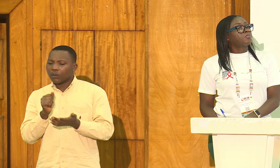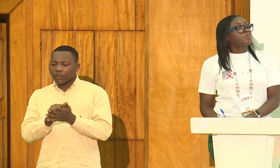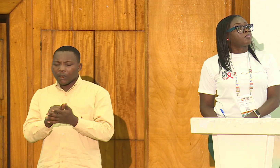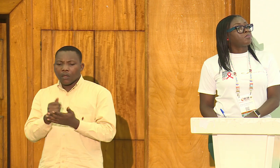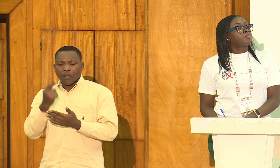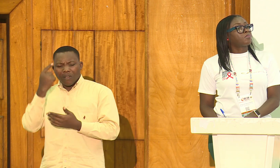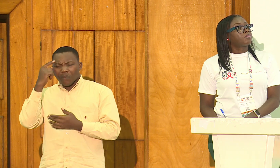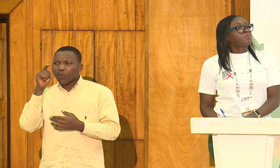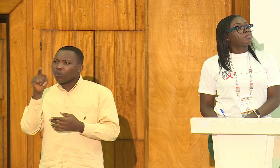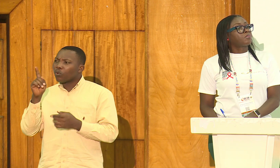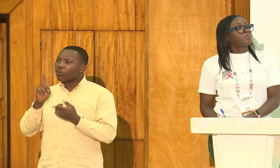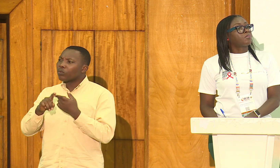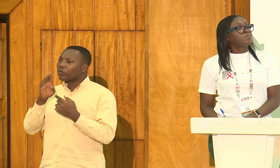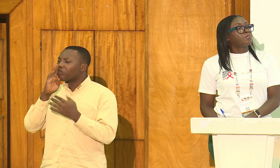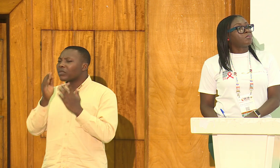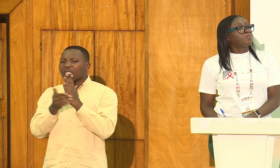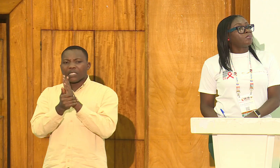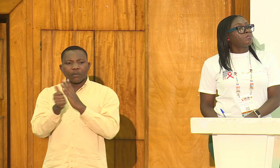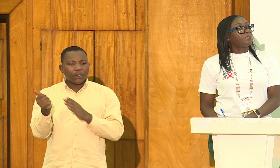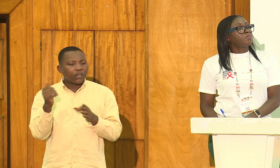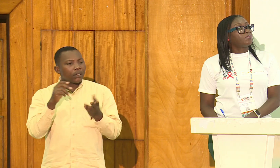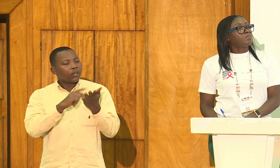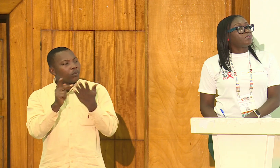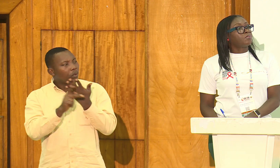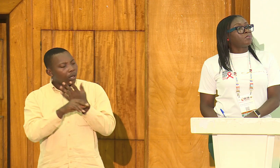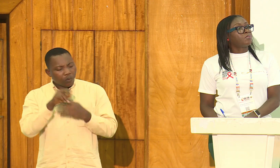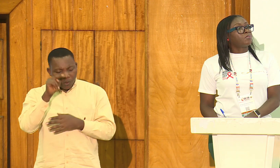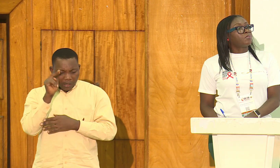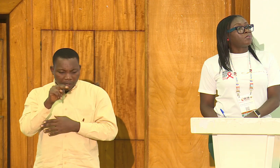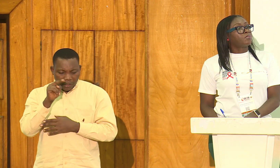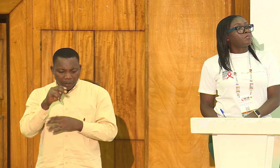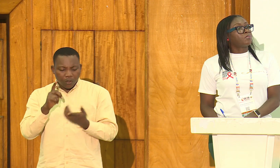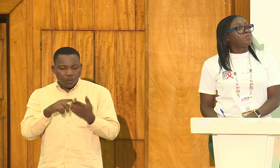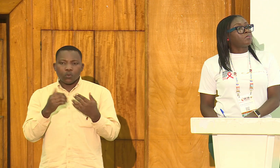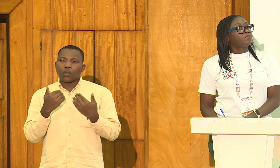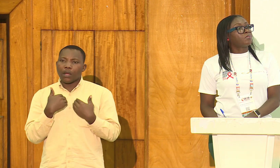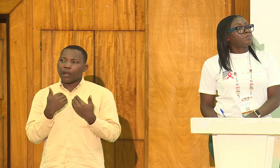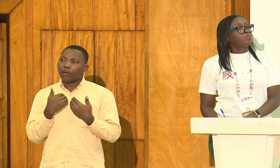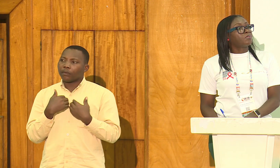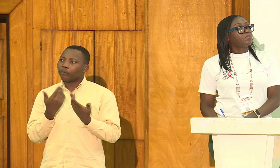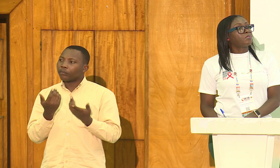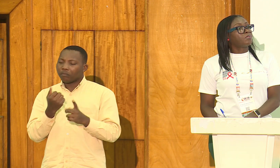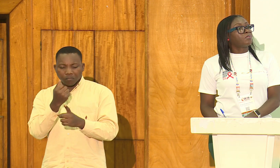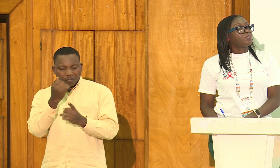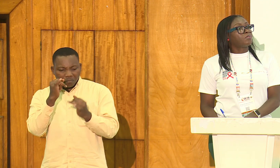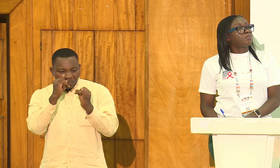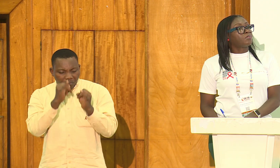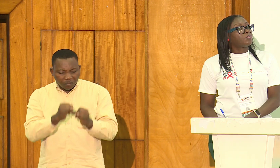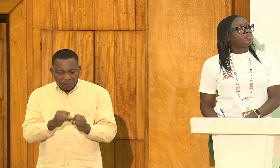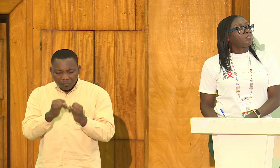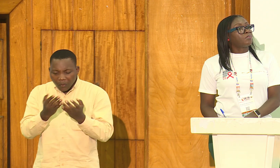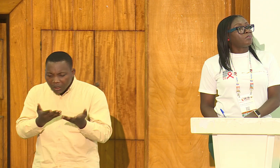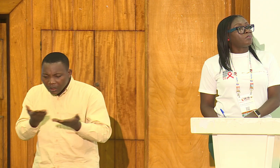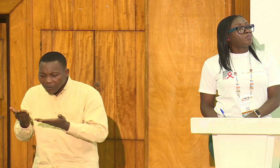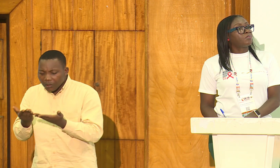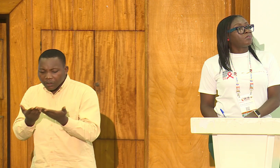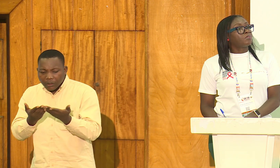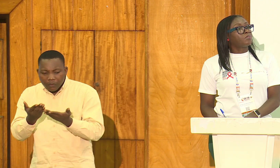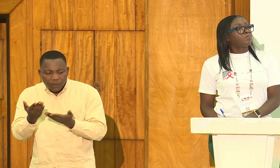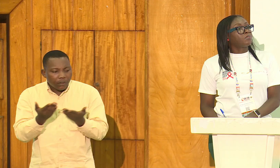build expertise within a program, right, you need to have siloed services that then